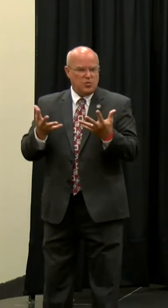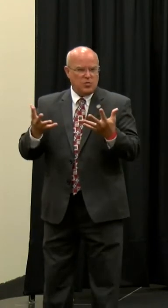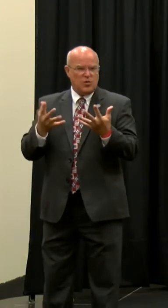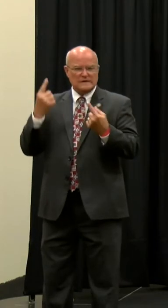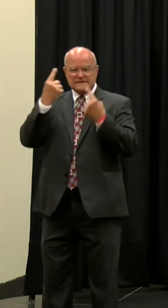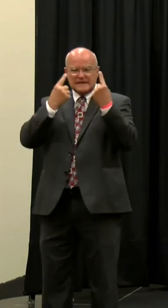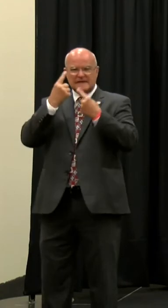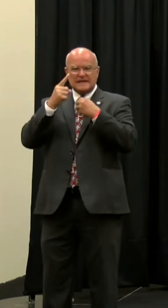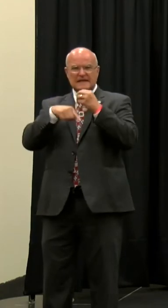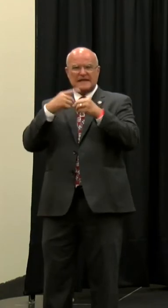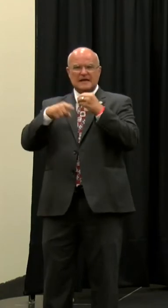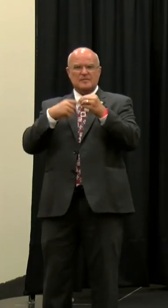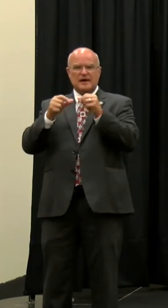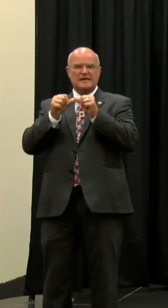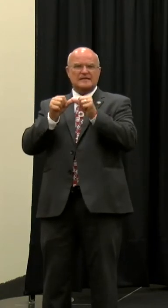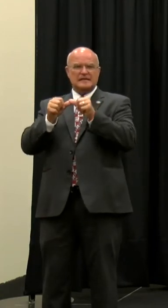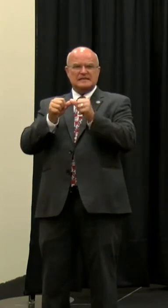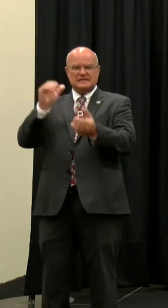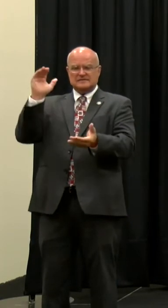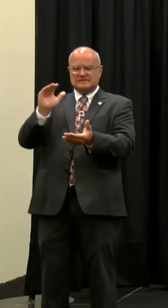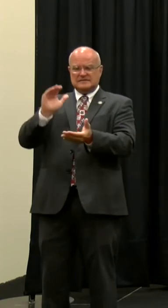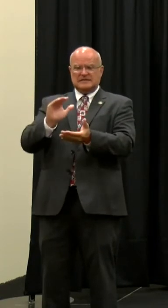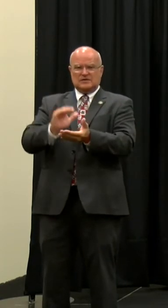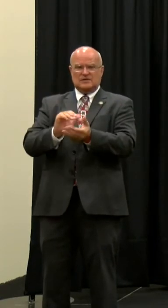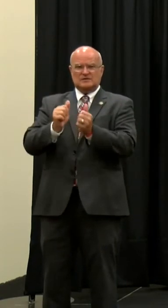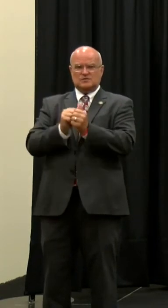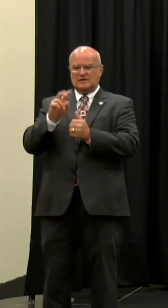thinking on the continued decrease?